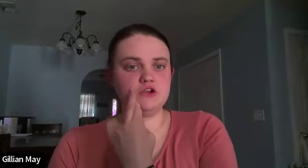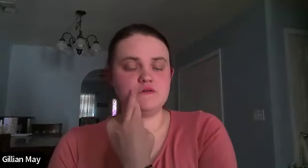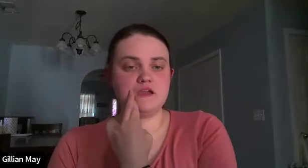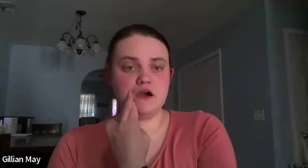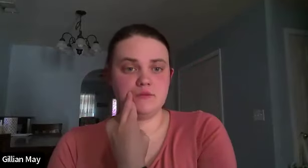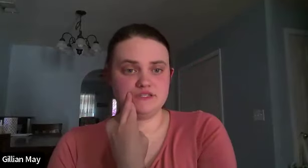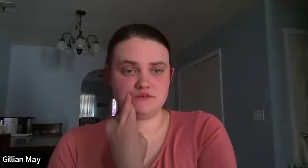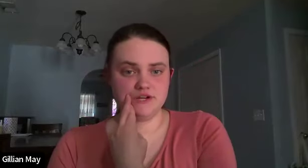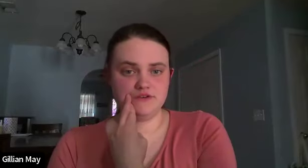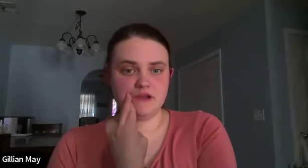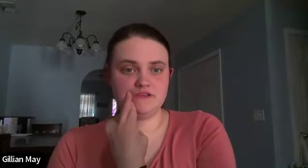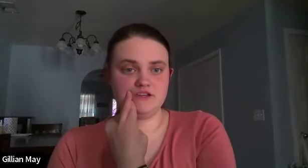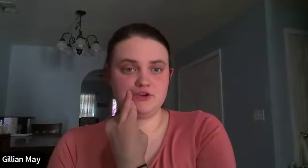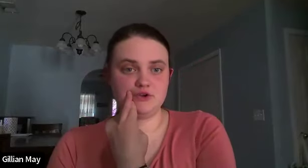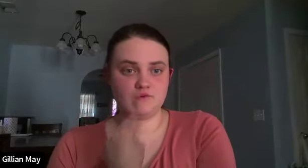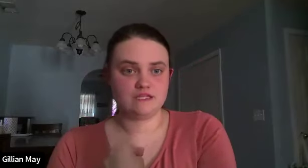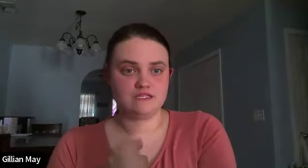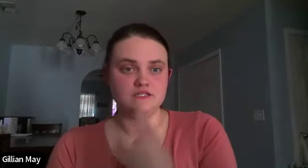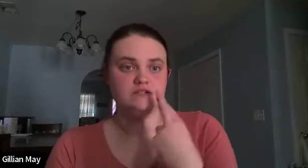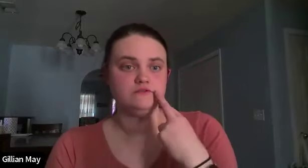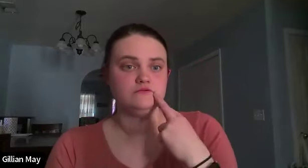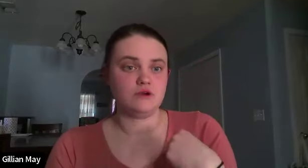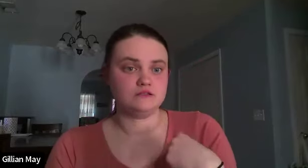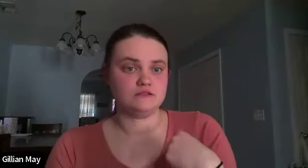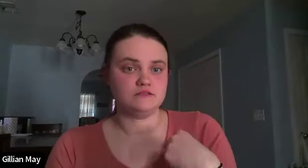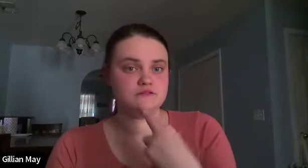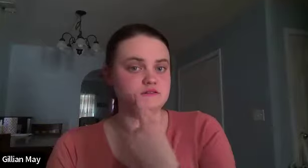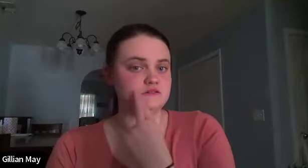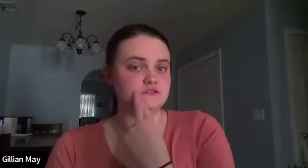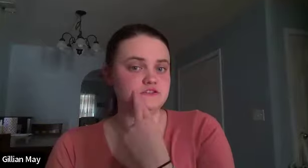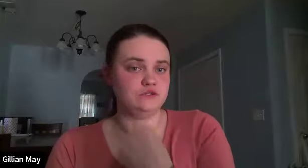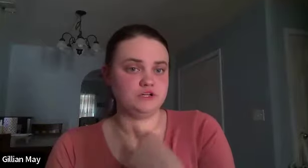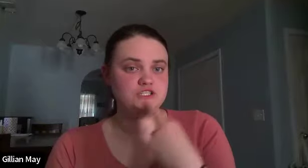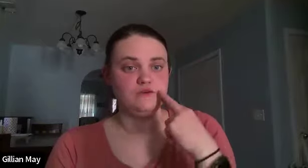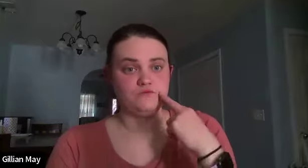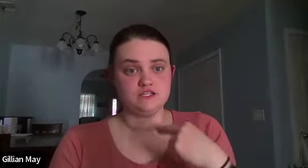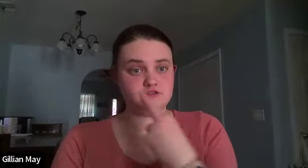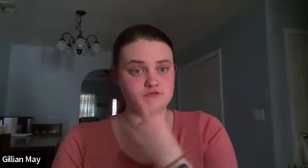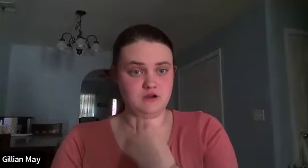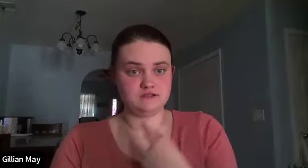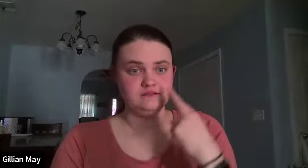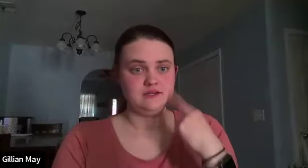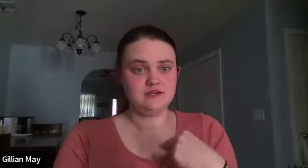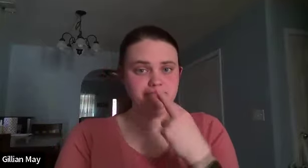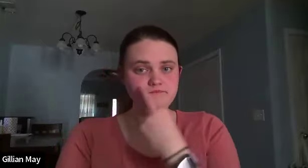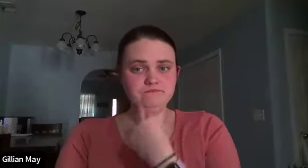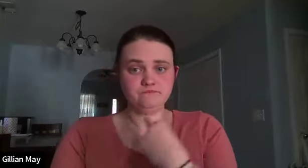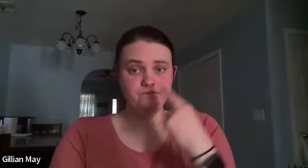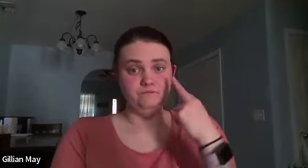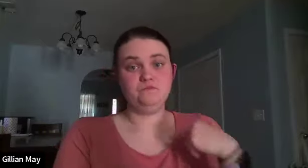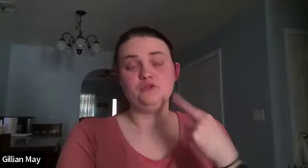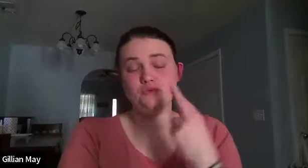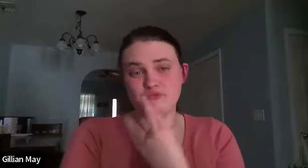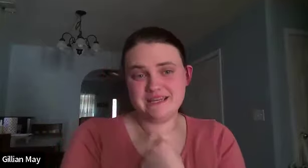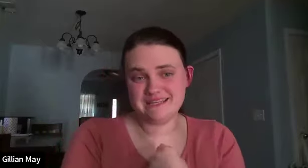in the opposite corner of your mouth and you're going to go restaurant. So you brush it down, restaurant. The